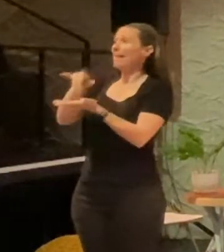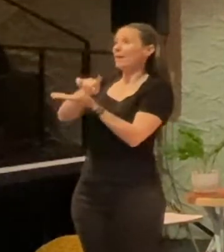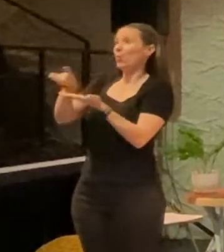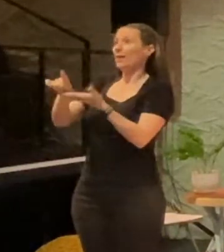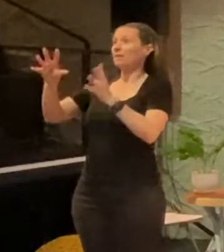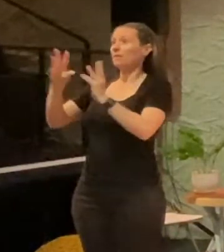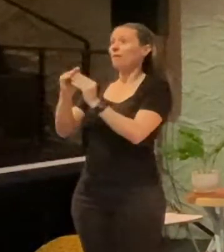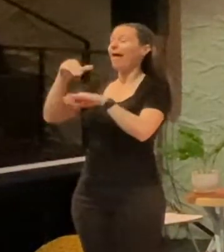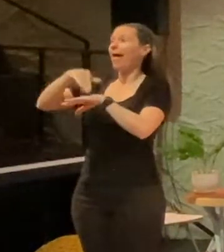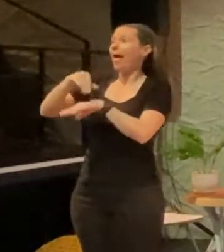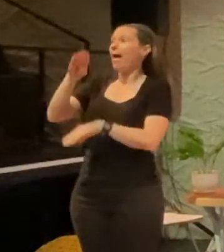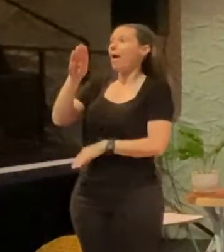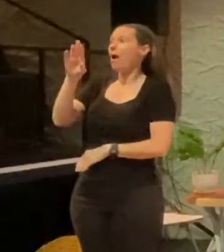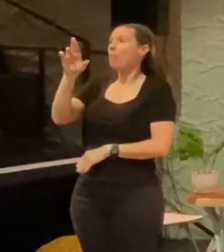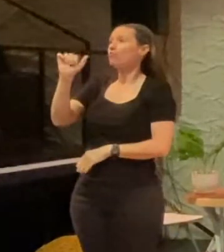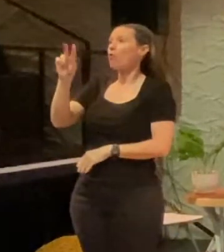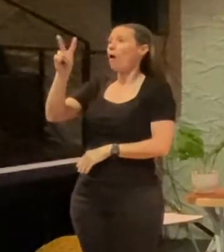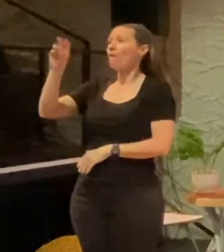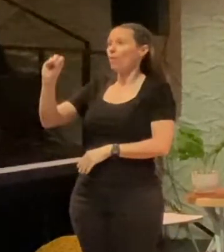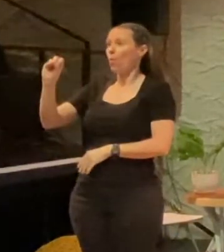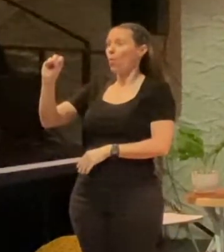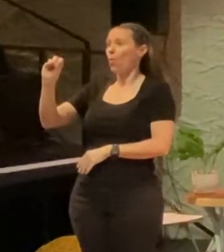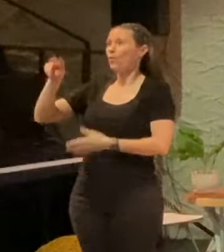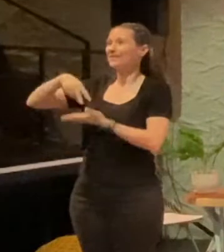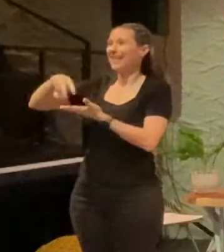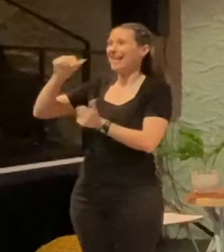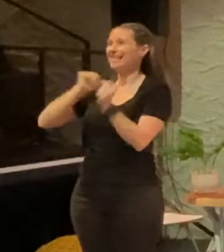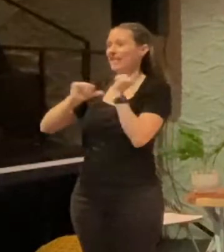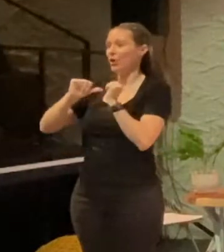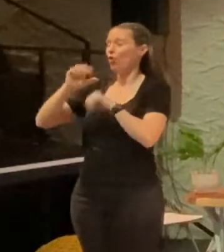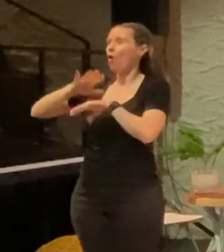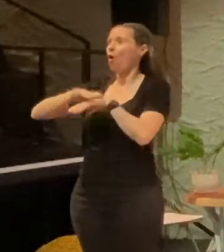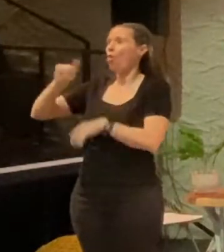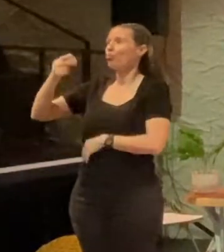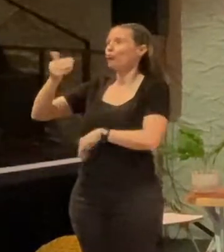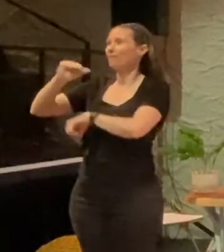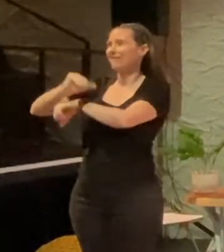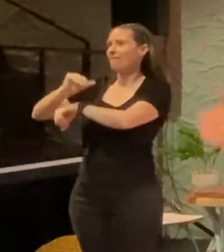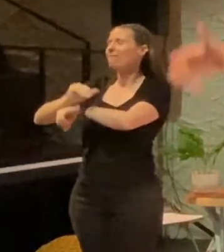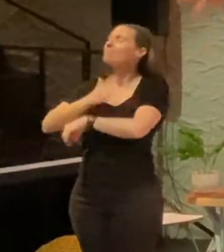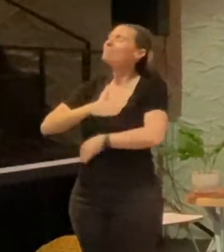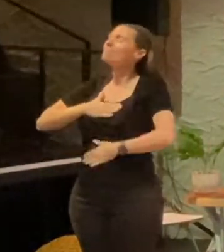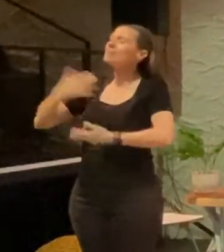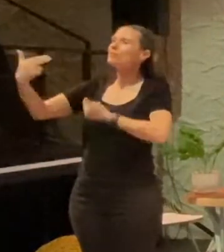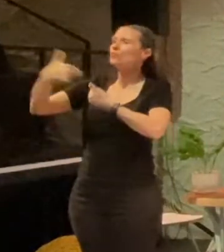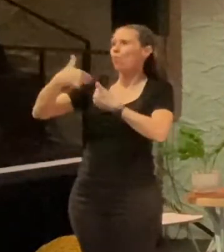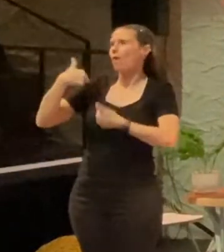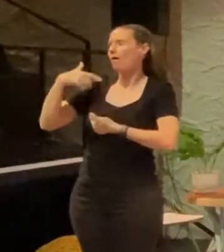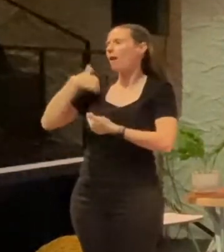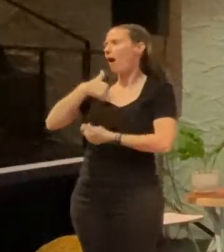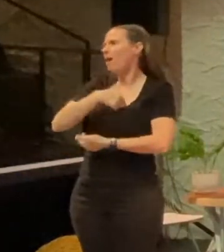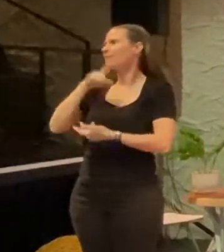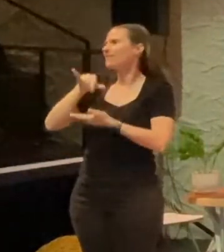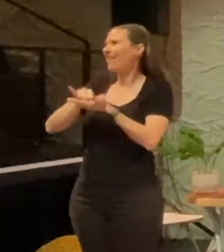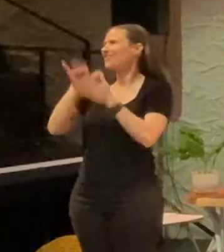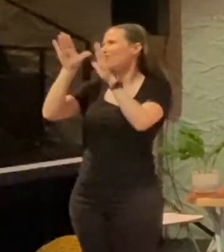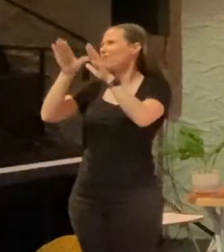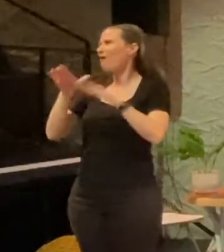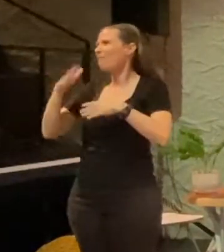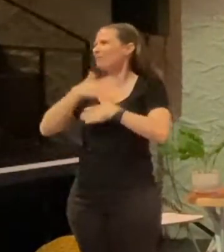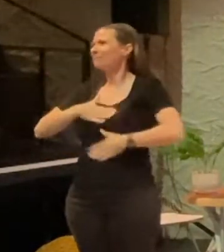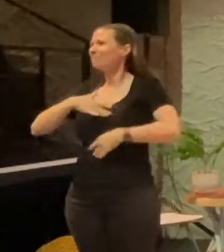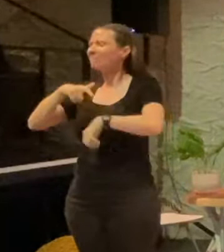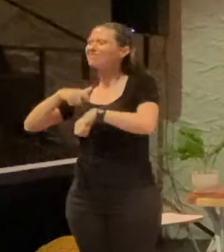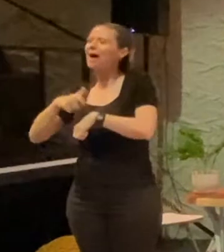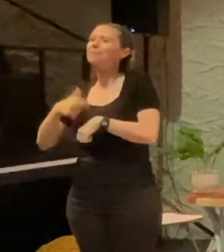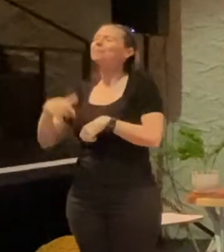at Bravo Theater on Thursday nights. If you're visiting, please join us for those. They're incredible times. And then we're doing this, communion messages and talking about the